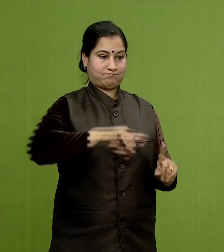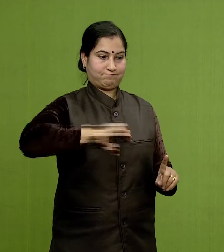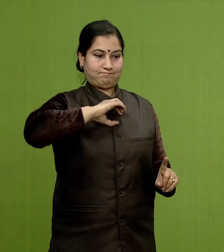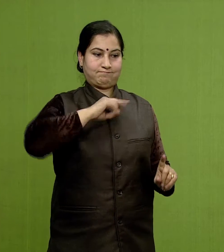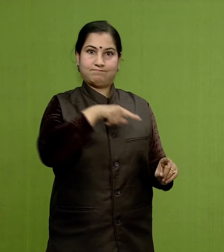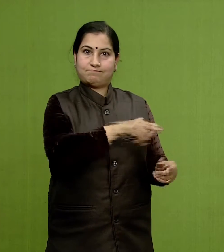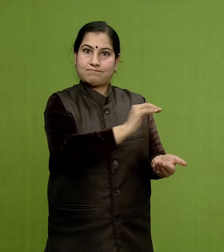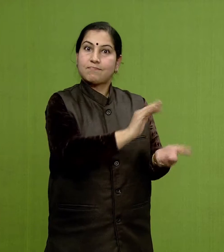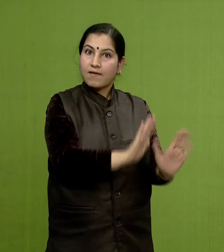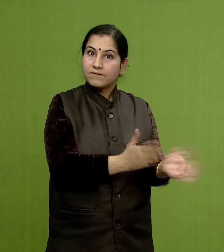self-confidence.